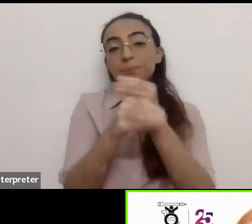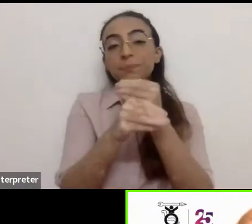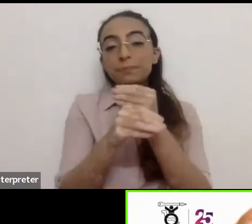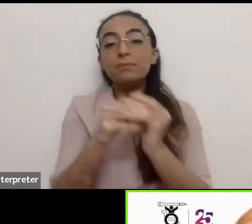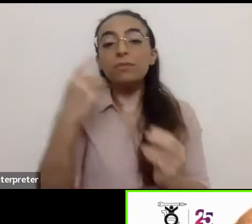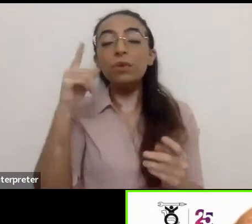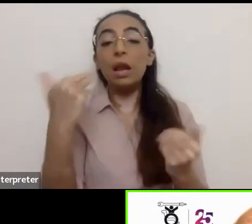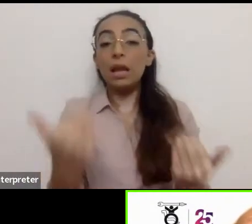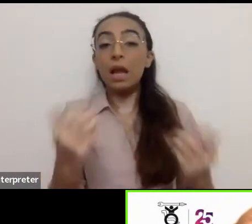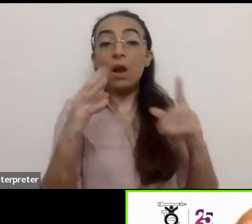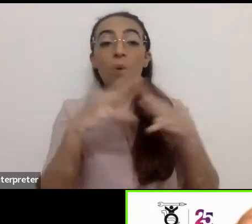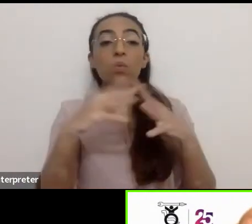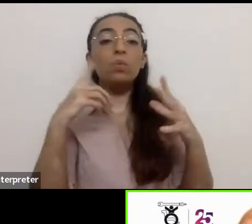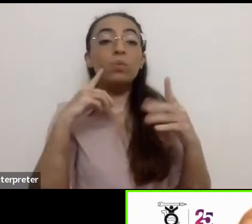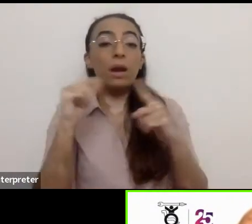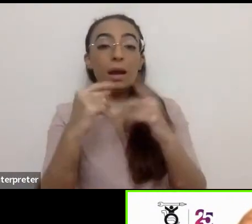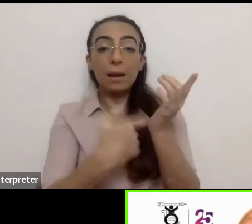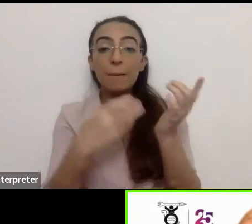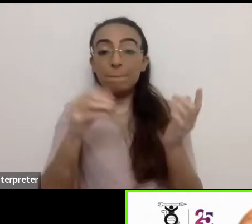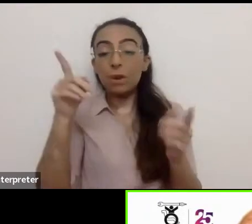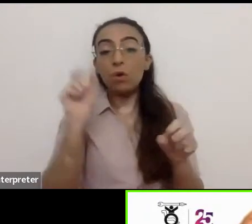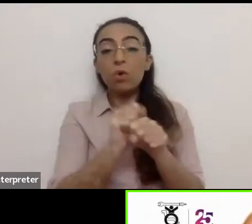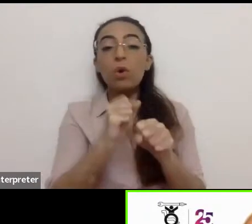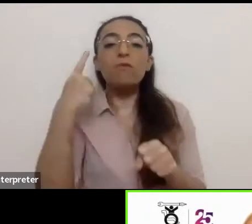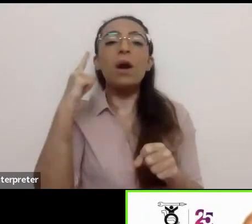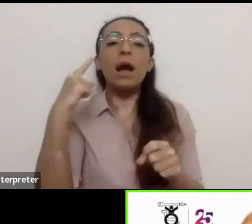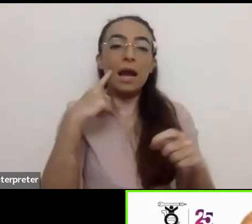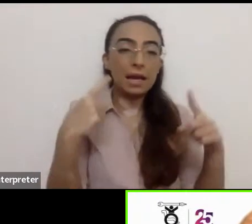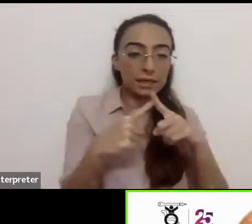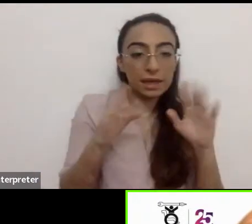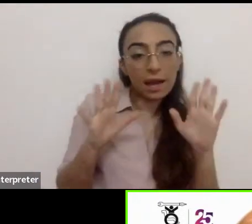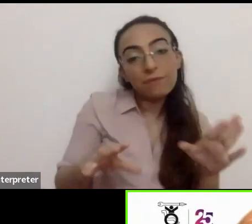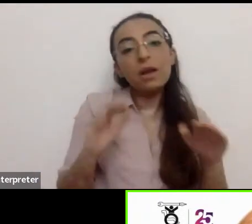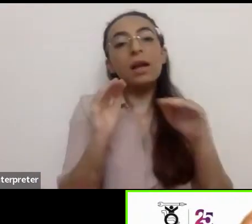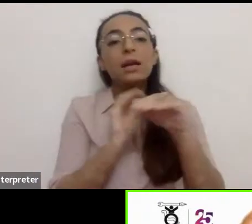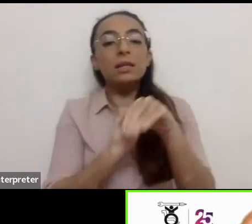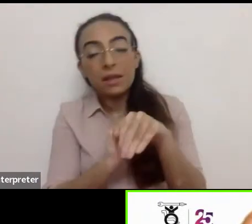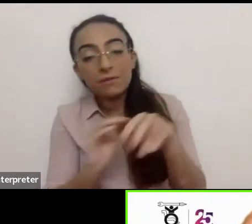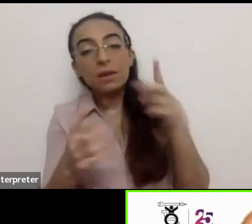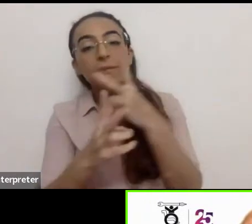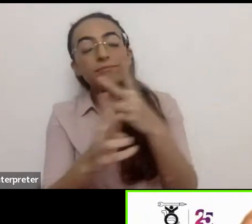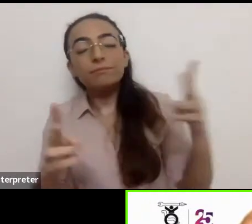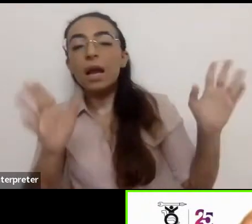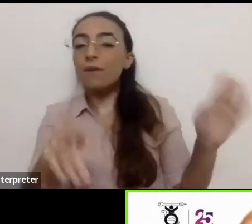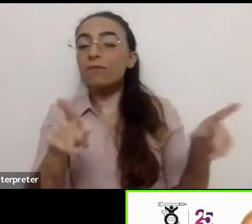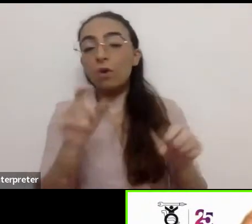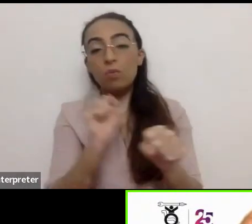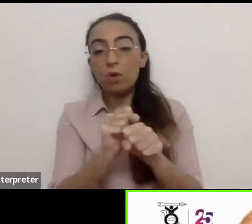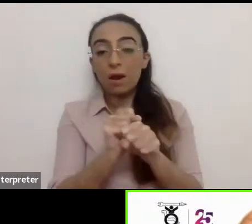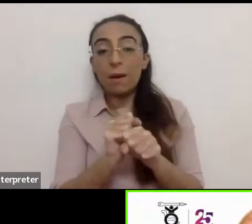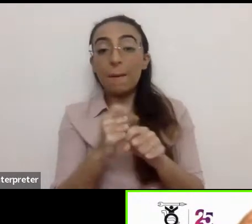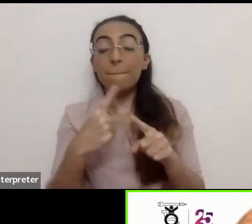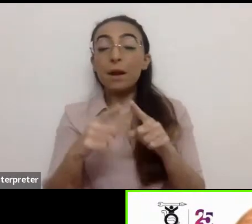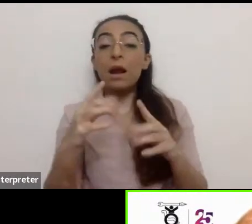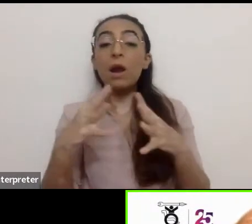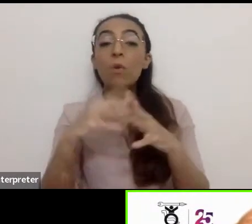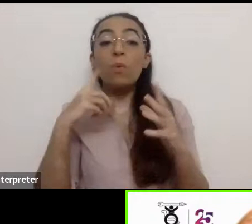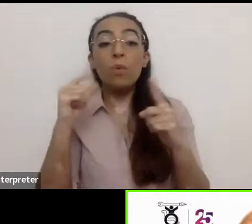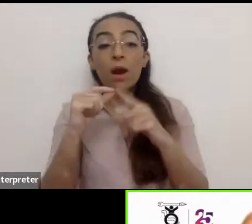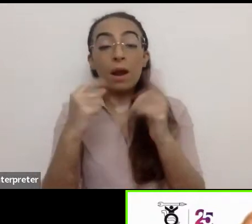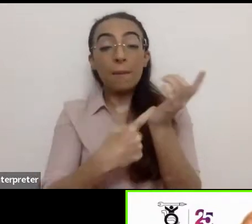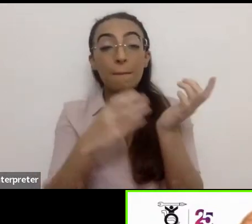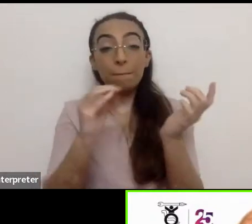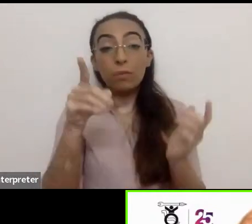today well known for its IT and services prowess, but Wipro is a highly